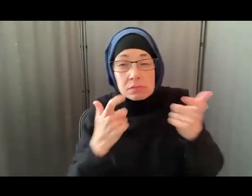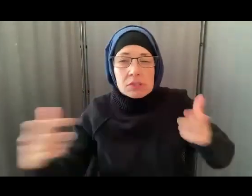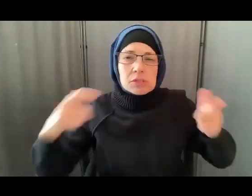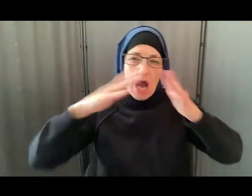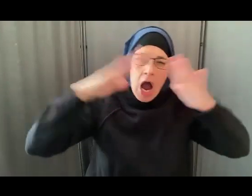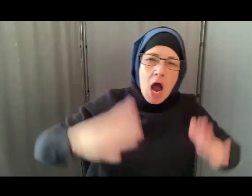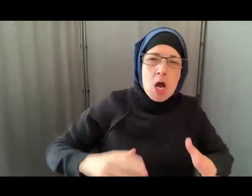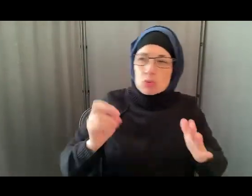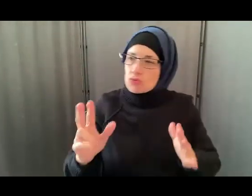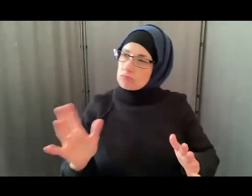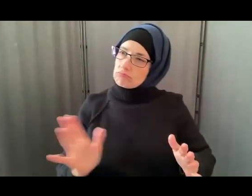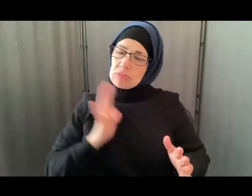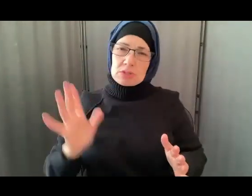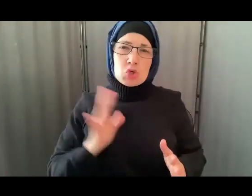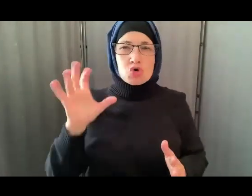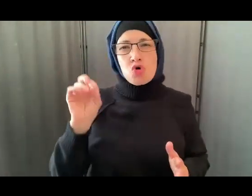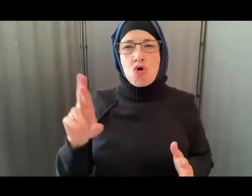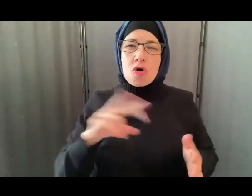this?